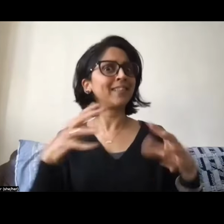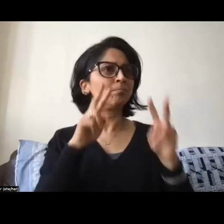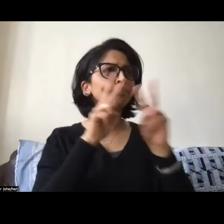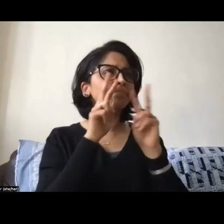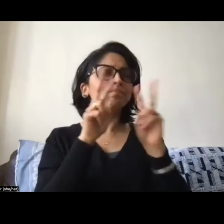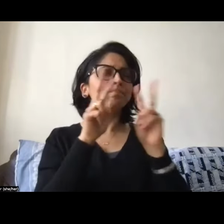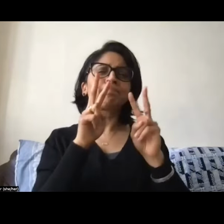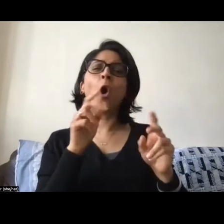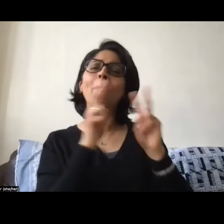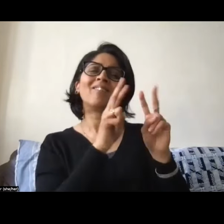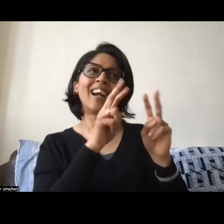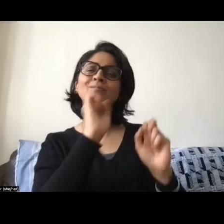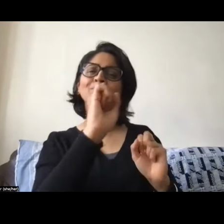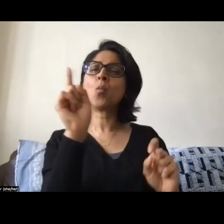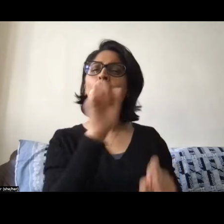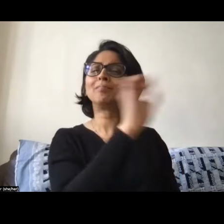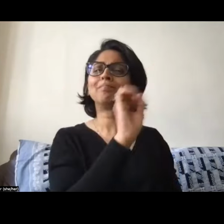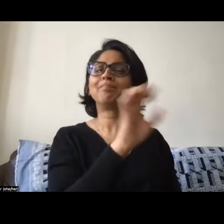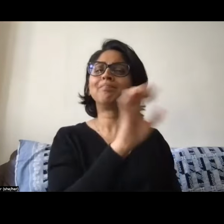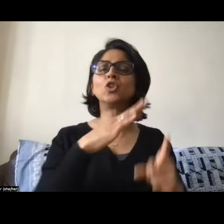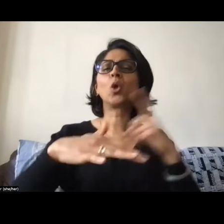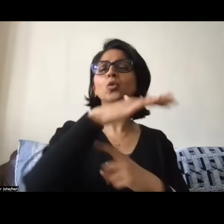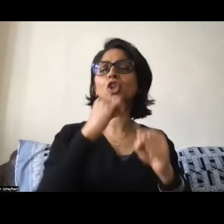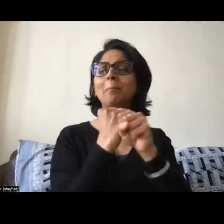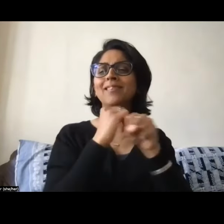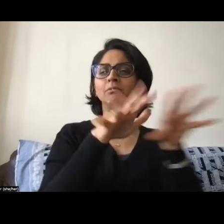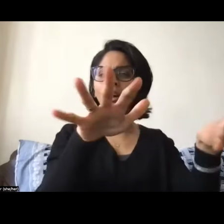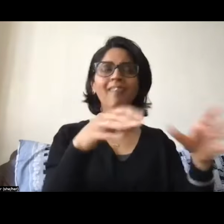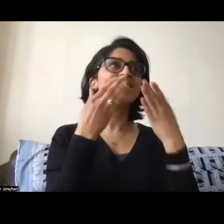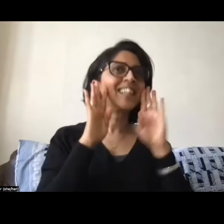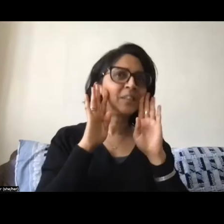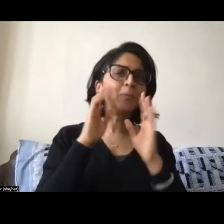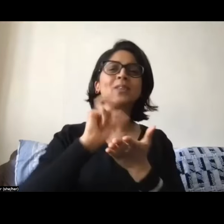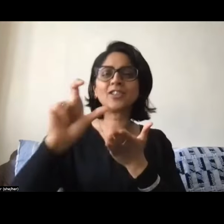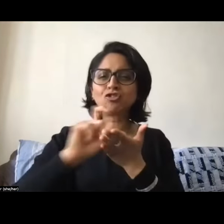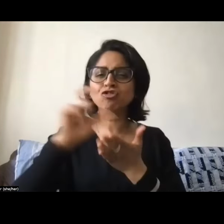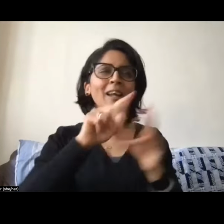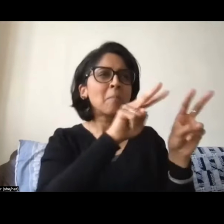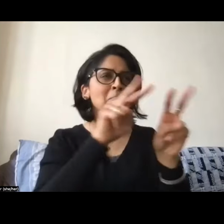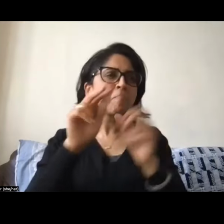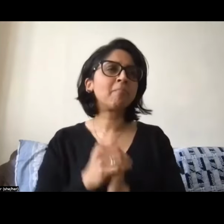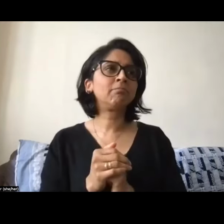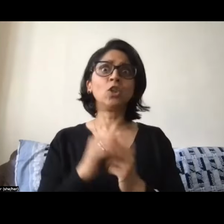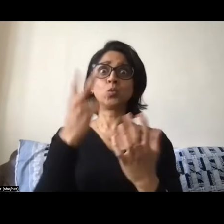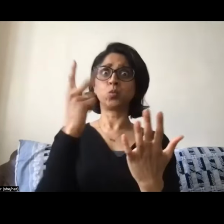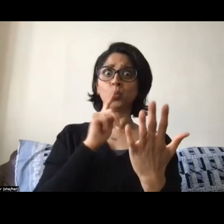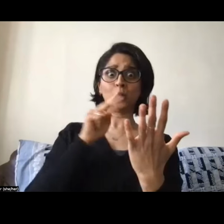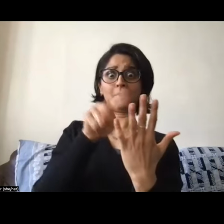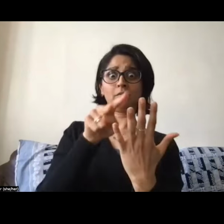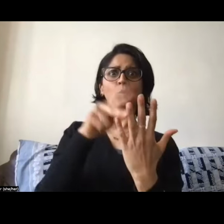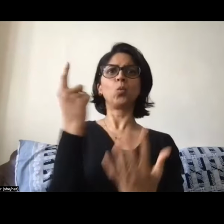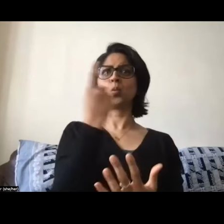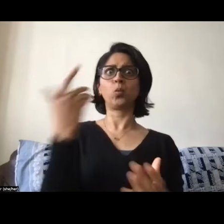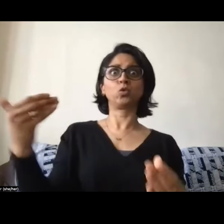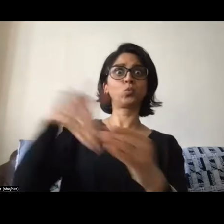here. I also did observations, particularly on their social media presence on